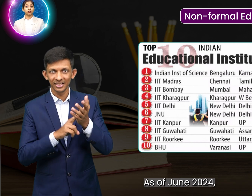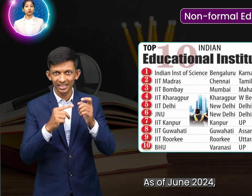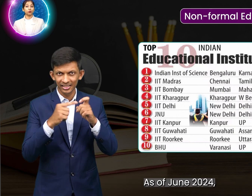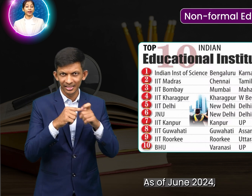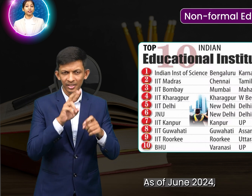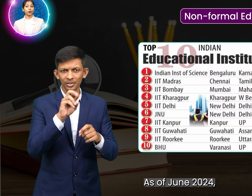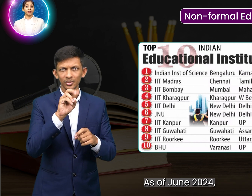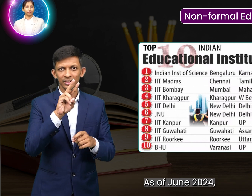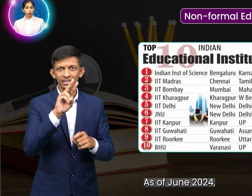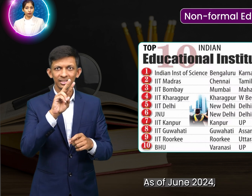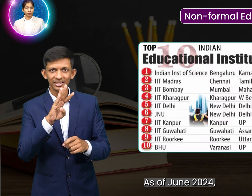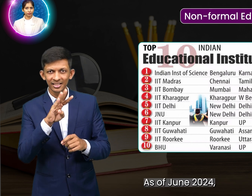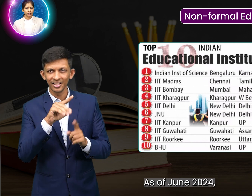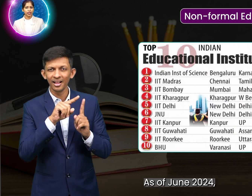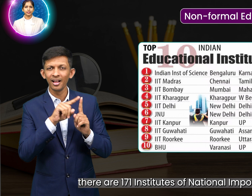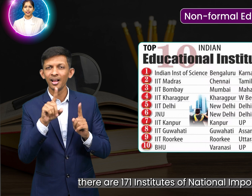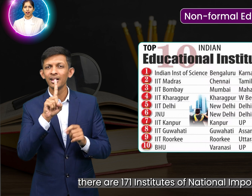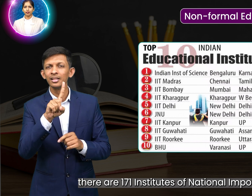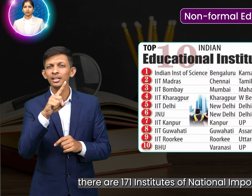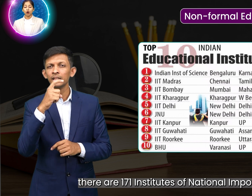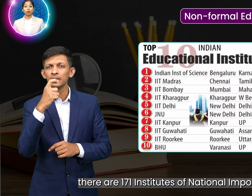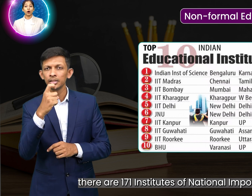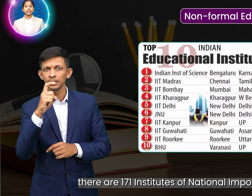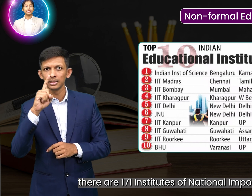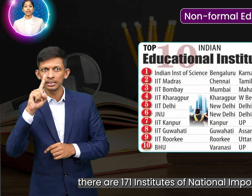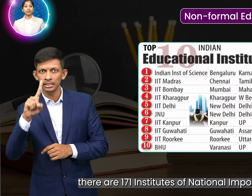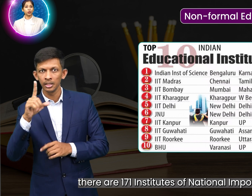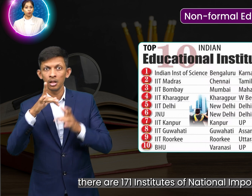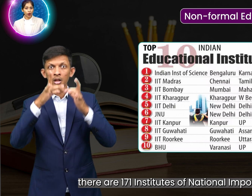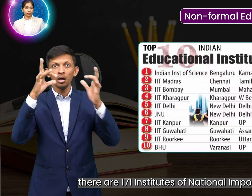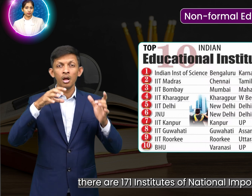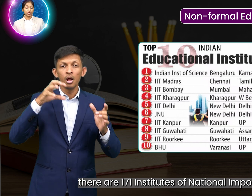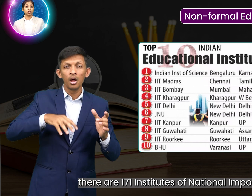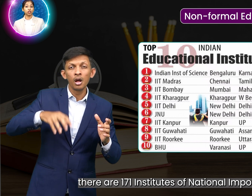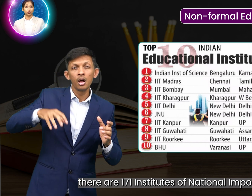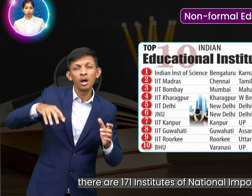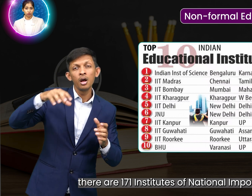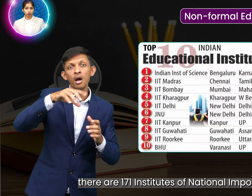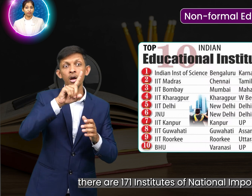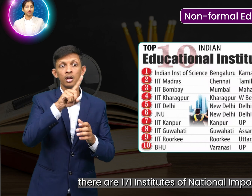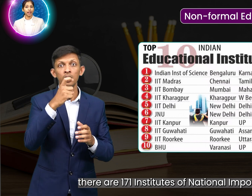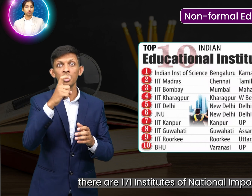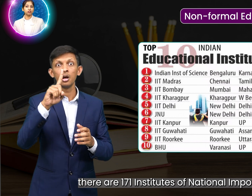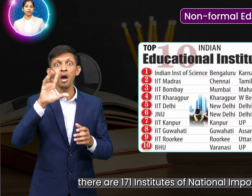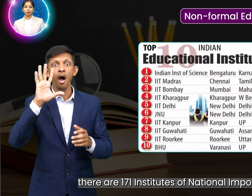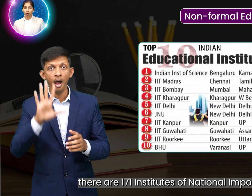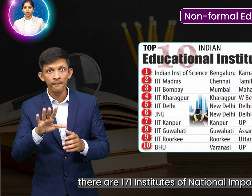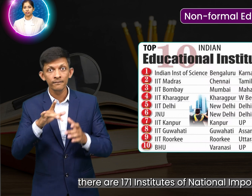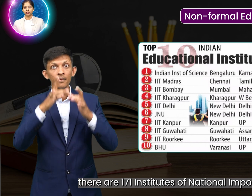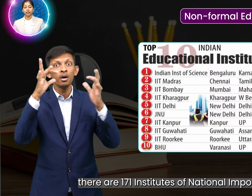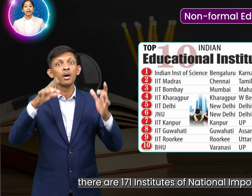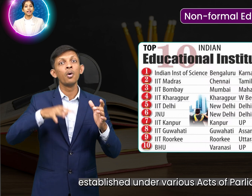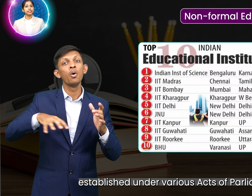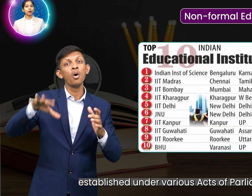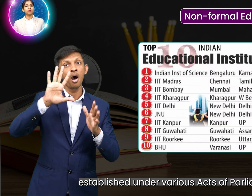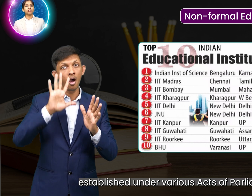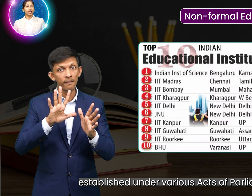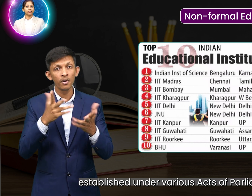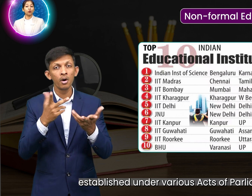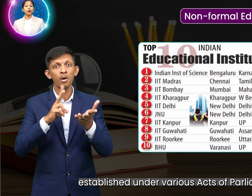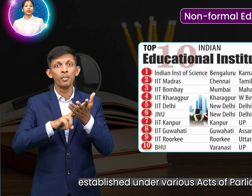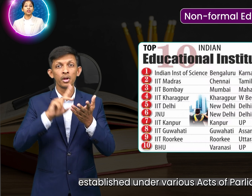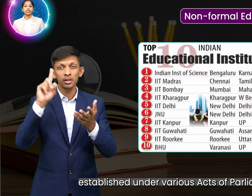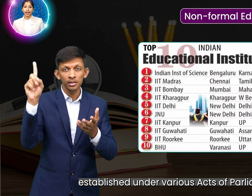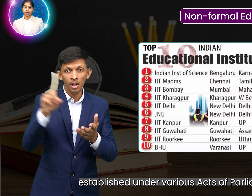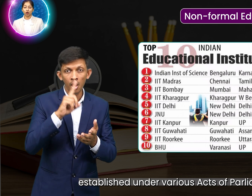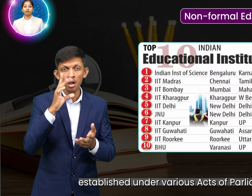As of June 2024, there are 171 institutes of national importance established